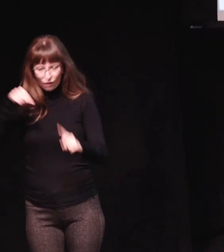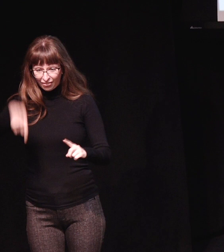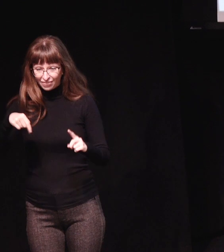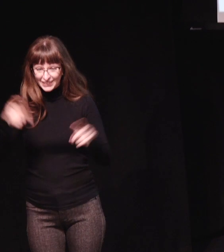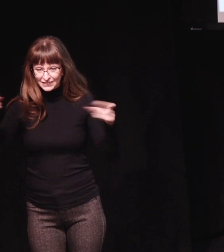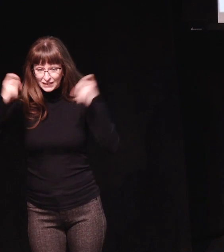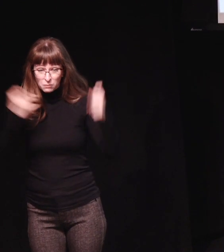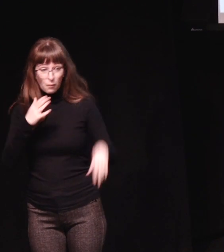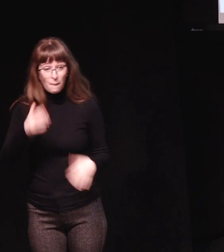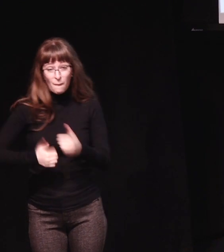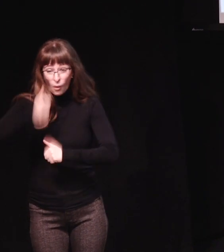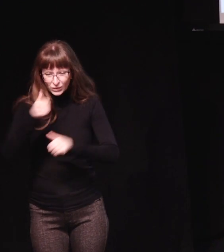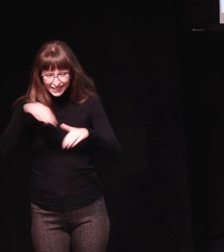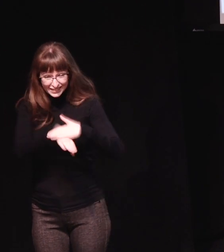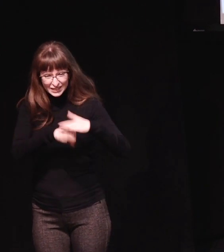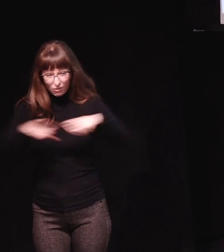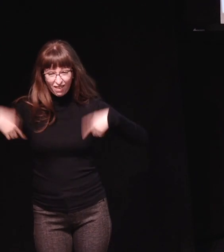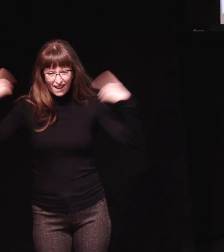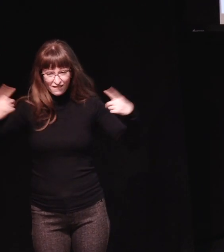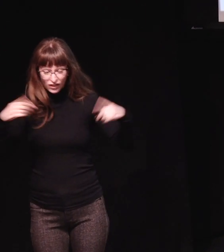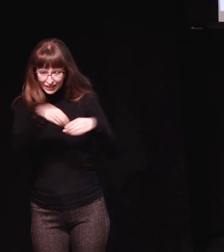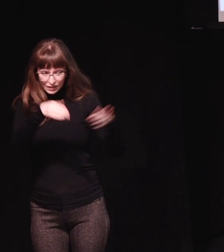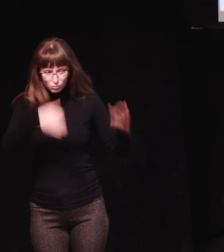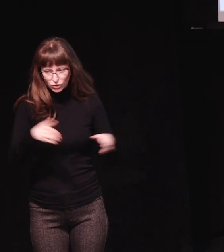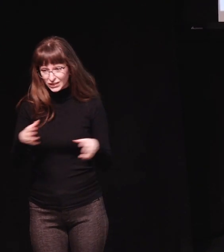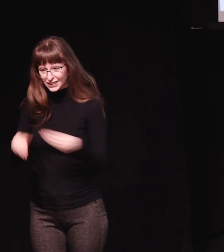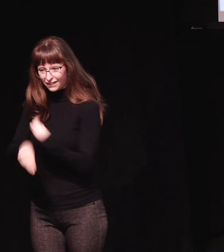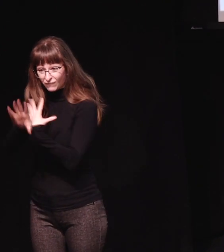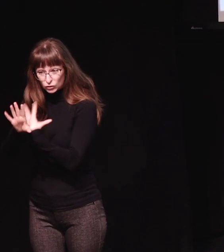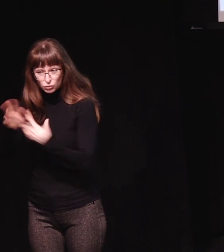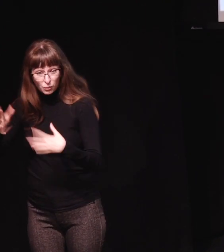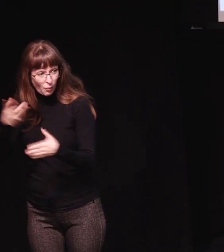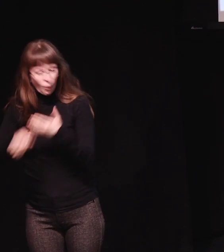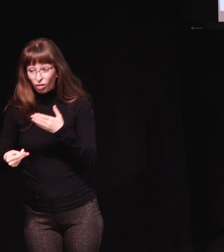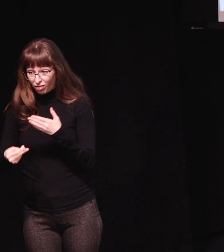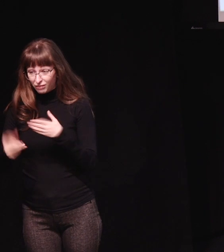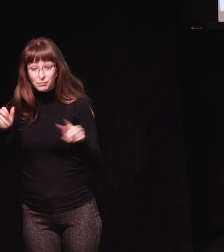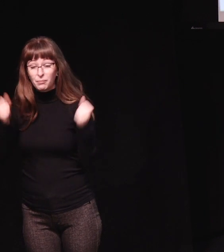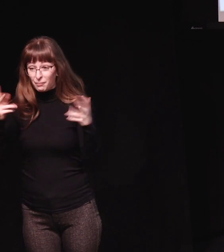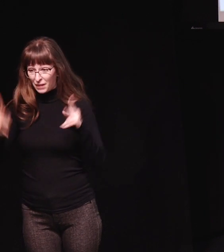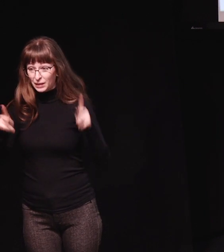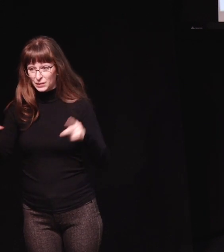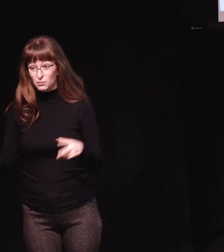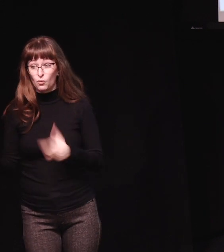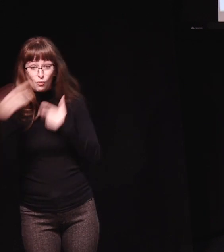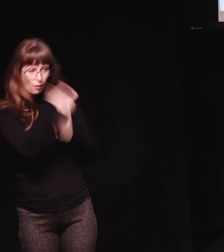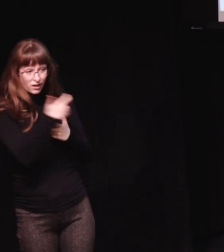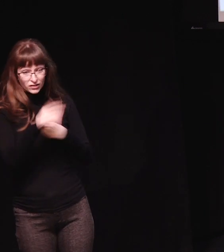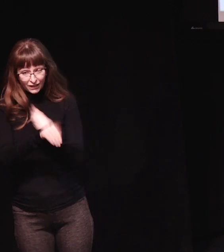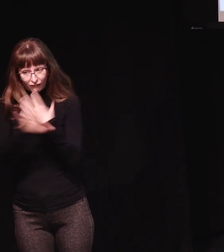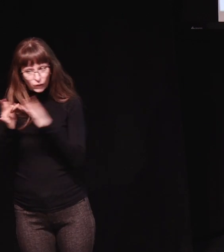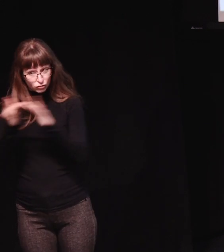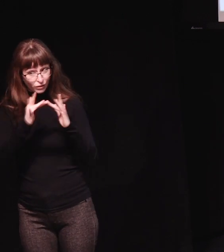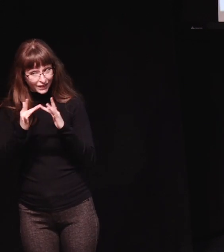festival ever, both in person and in virtually, where so many people will be joining us over the next many days.